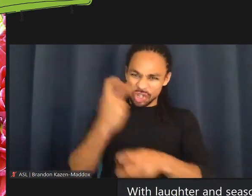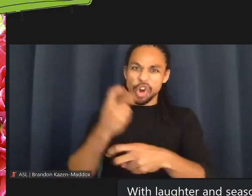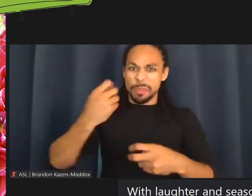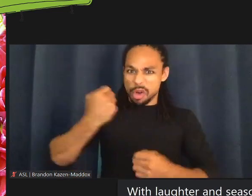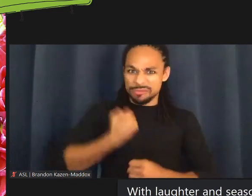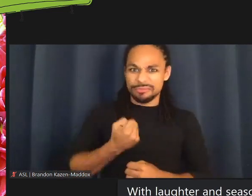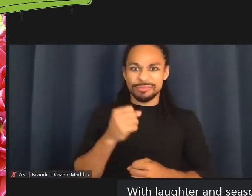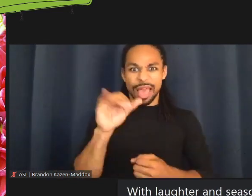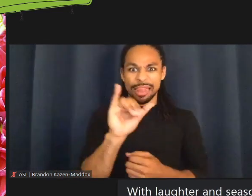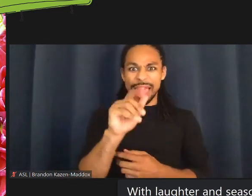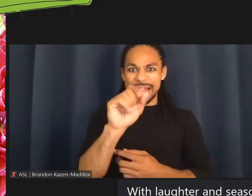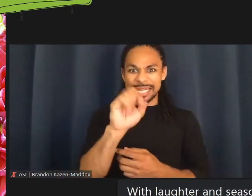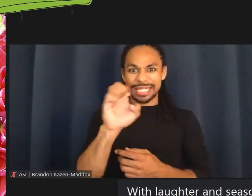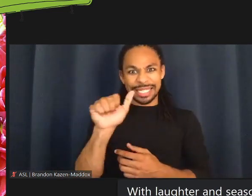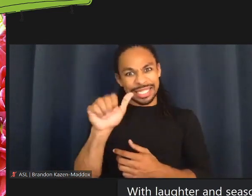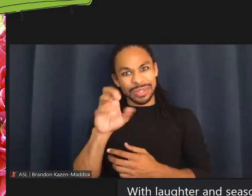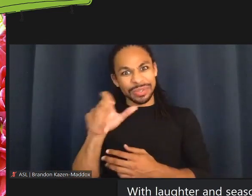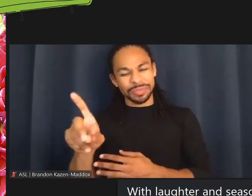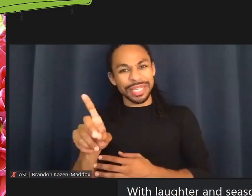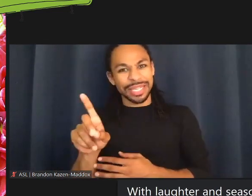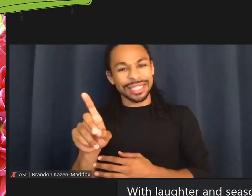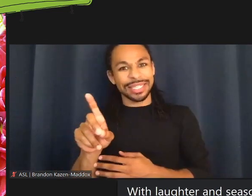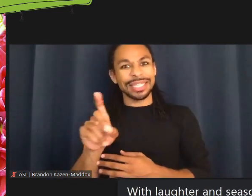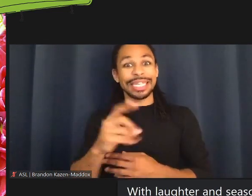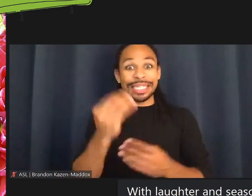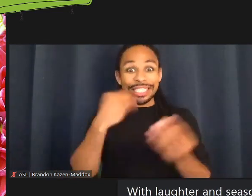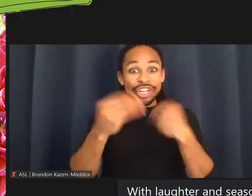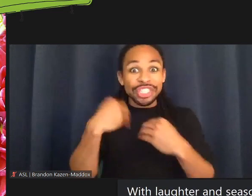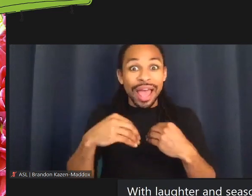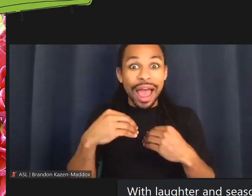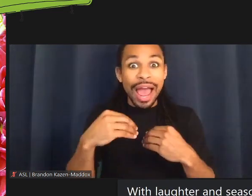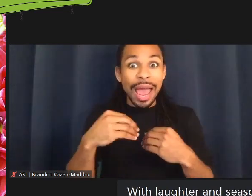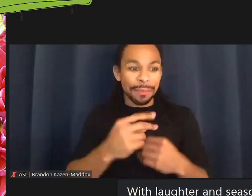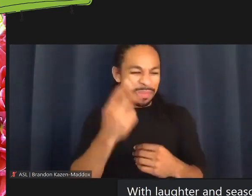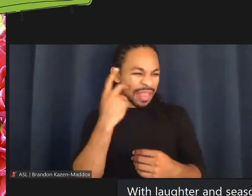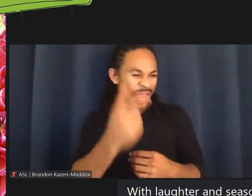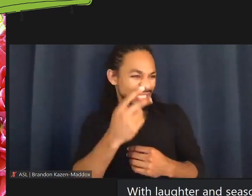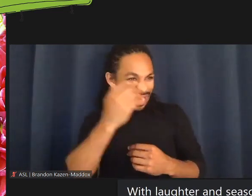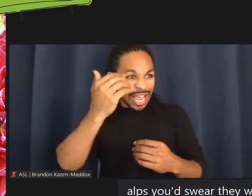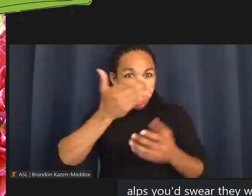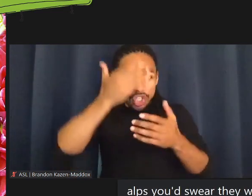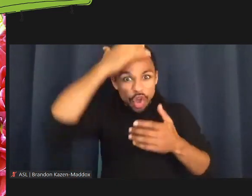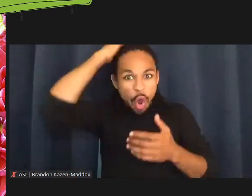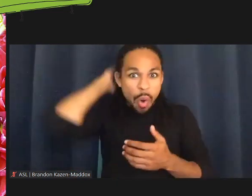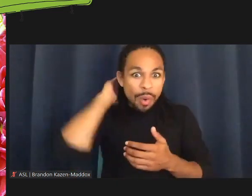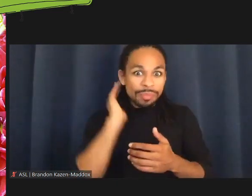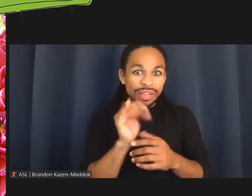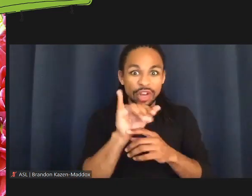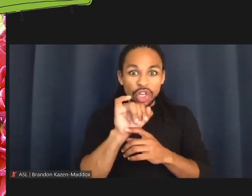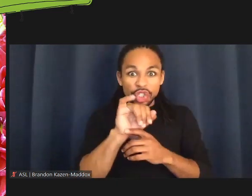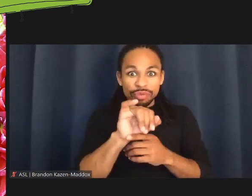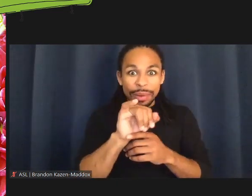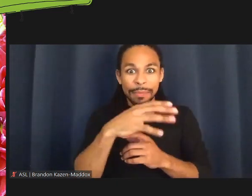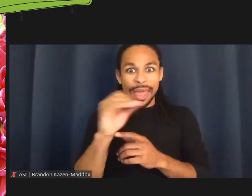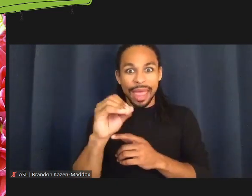time, skilled mouths slurp over domes of shrimp and crab. This is not a vegan